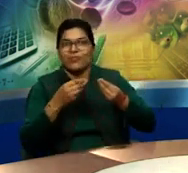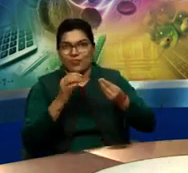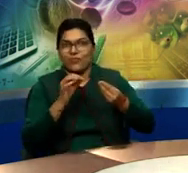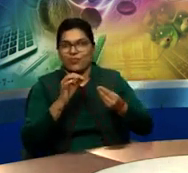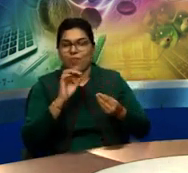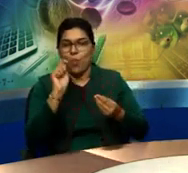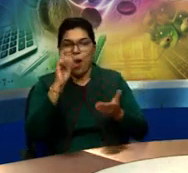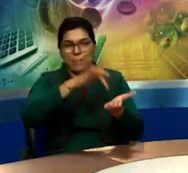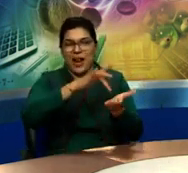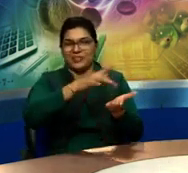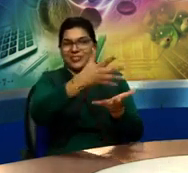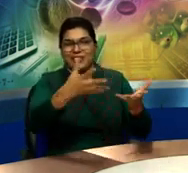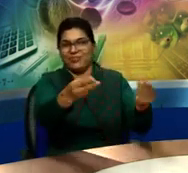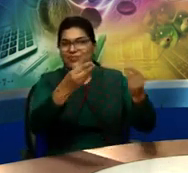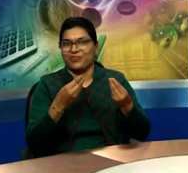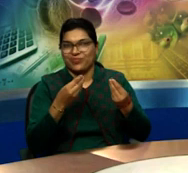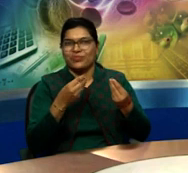the third important component.